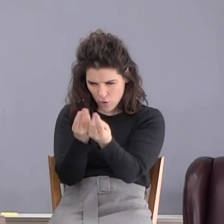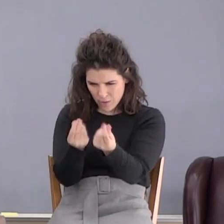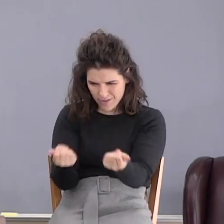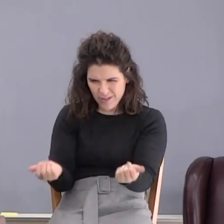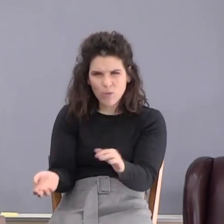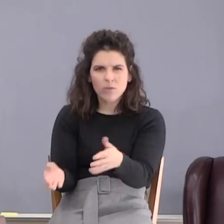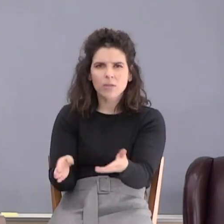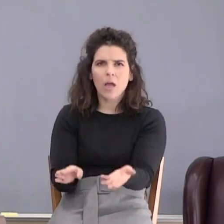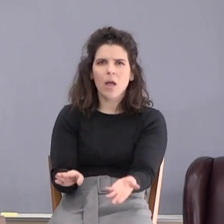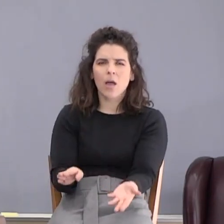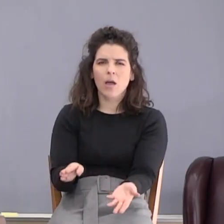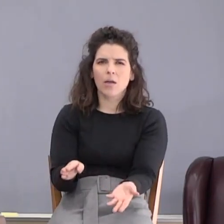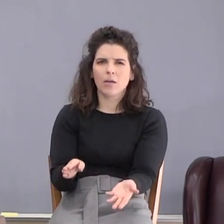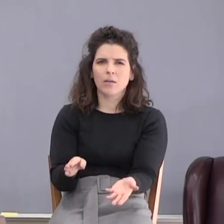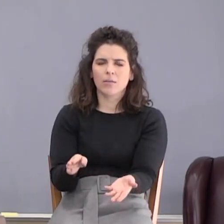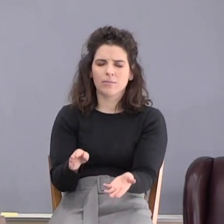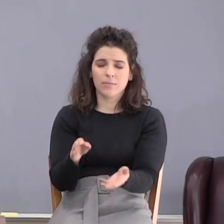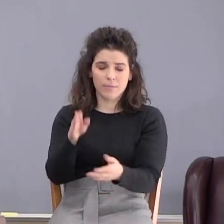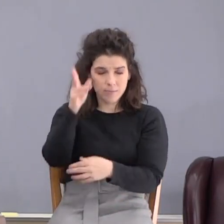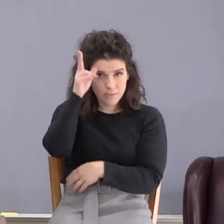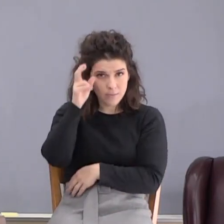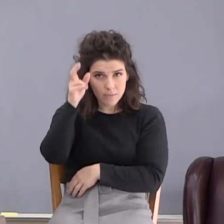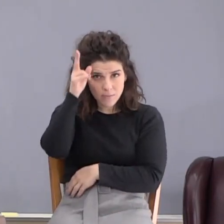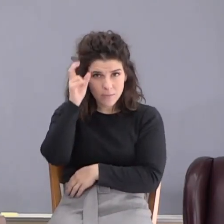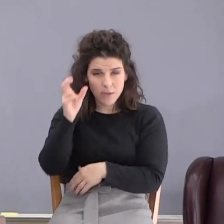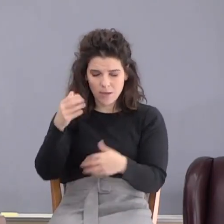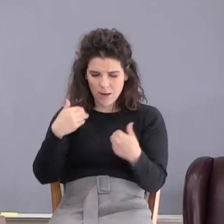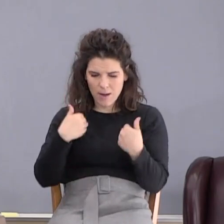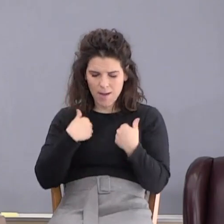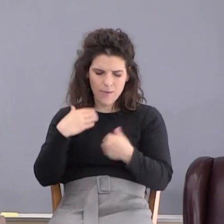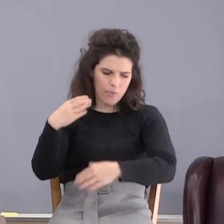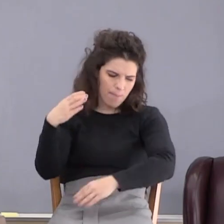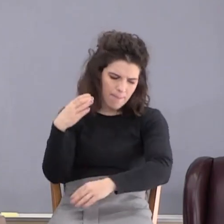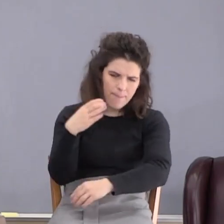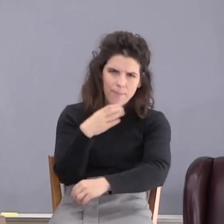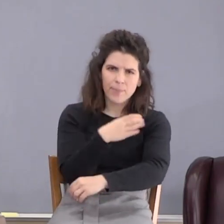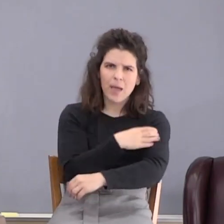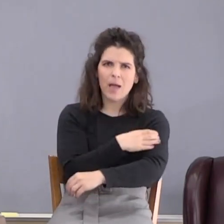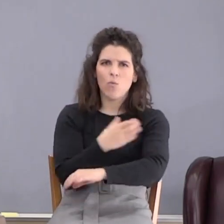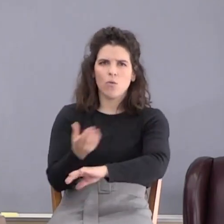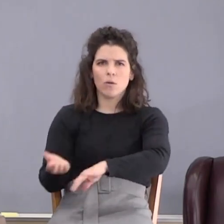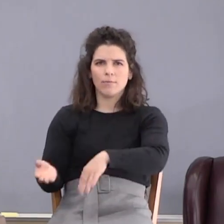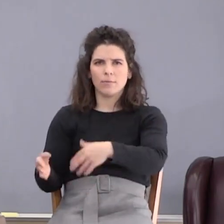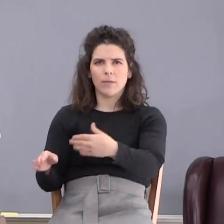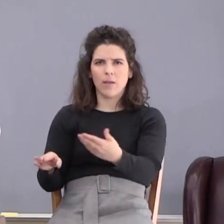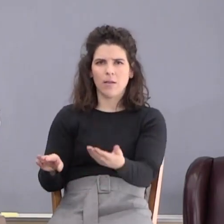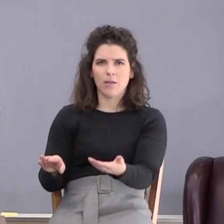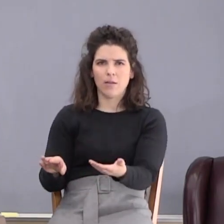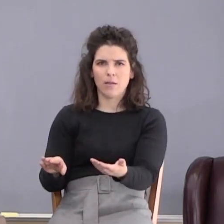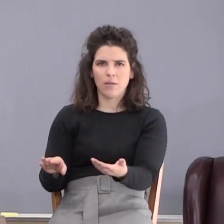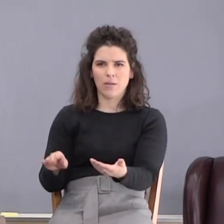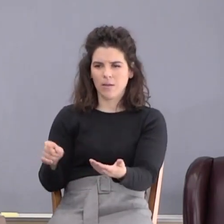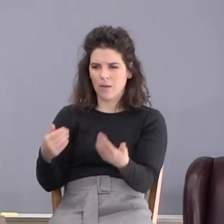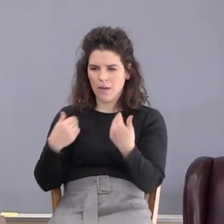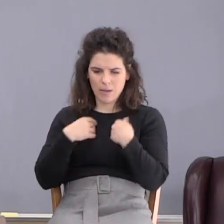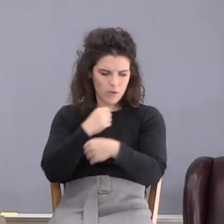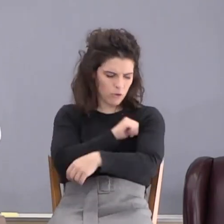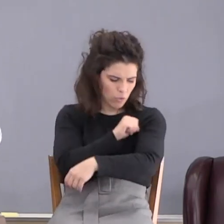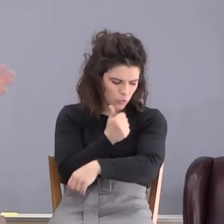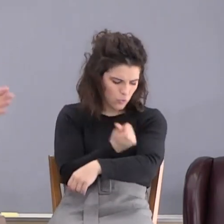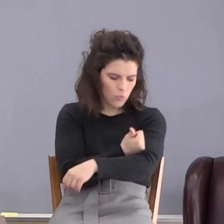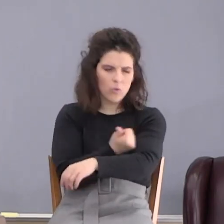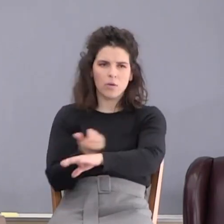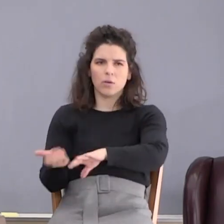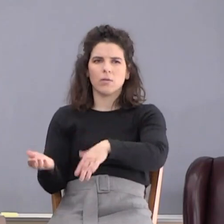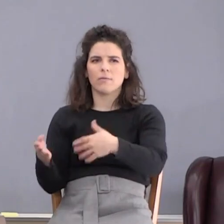what the Bible describes, that Satan, he had the power of death, okay? He had the authority of